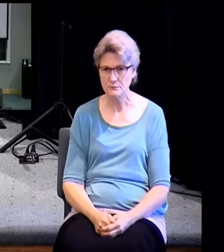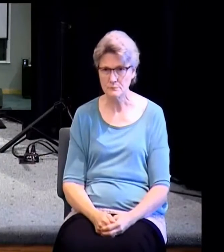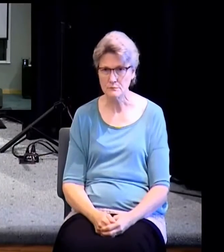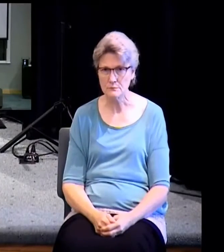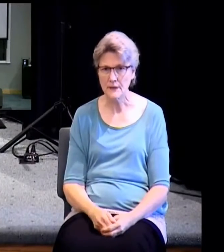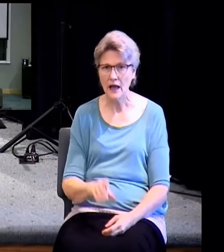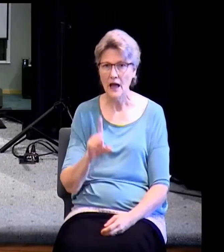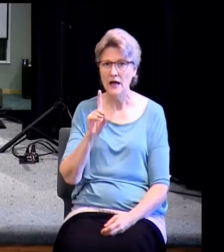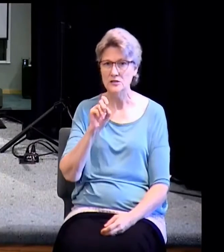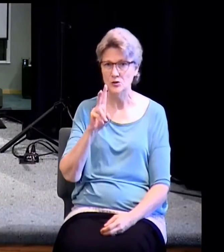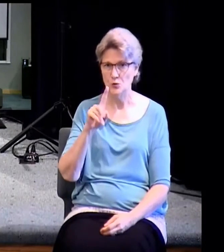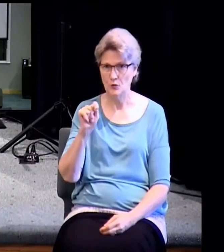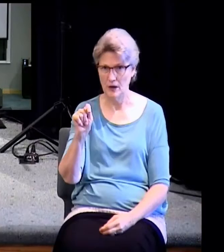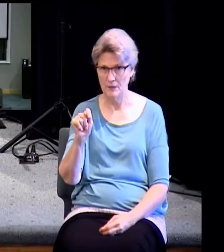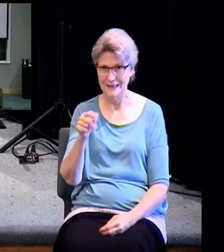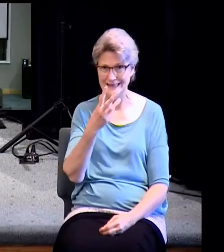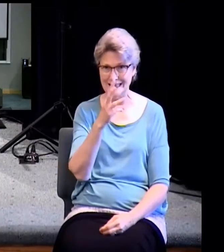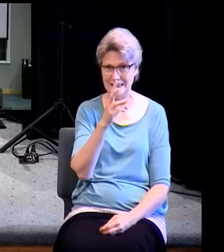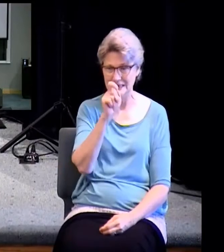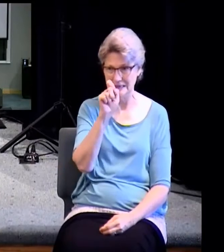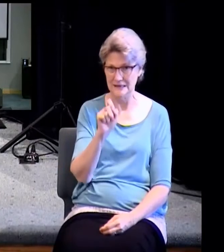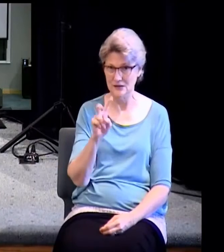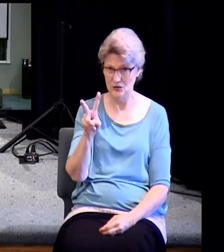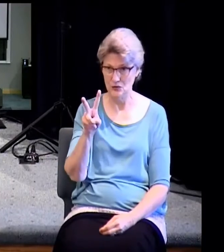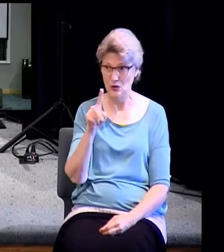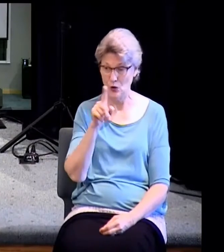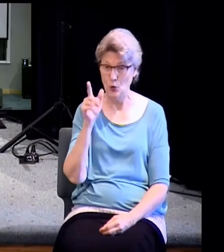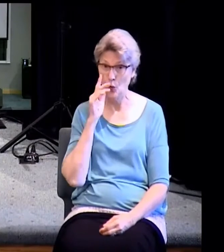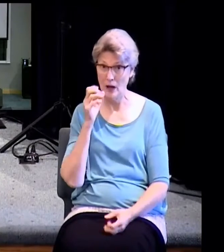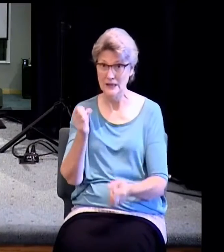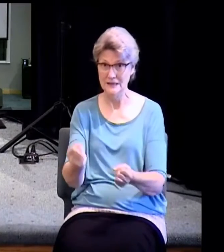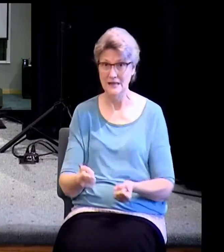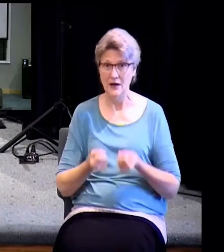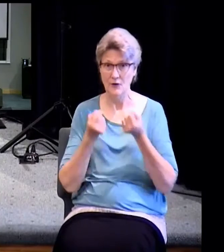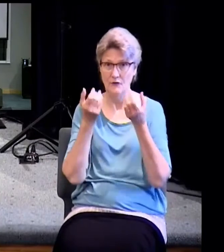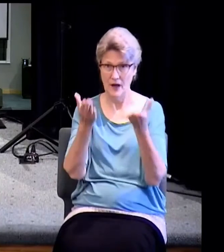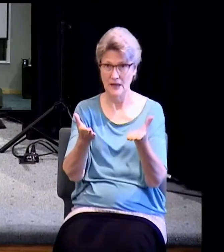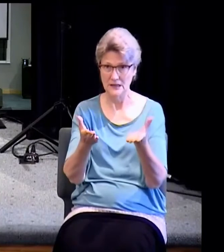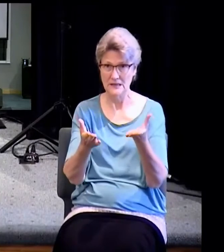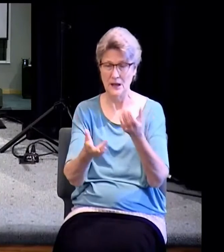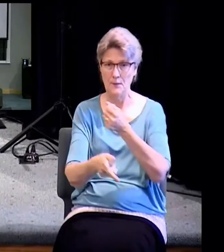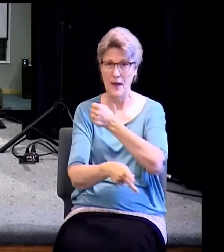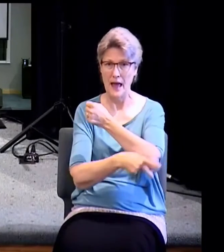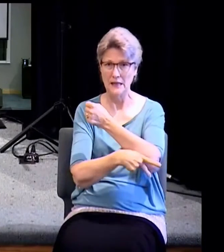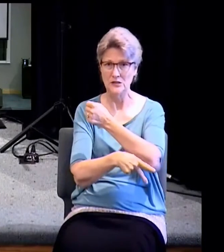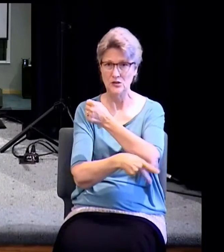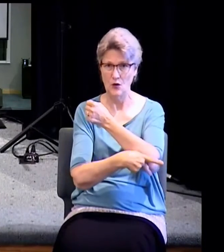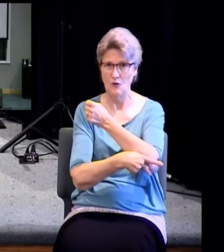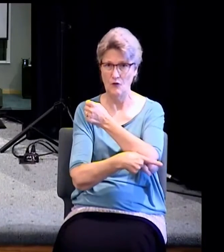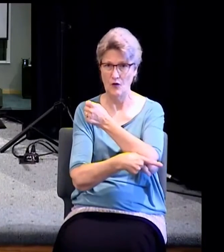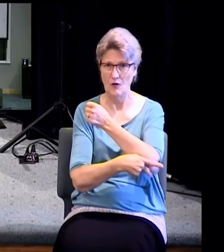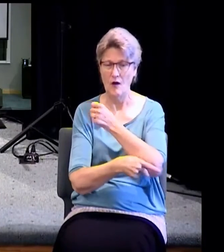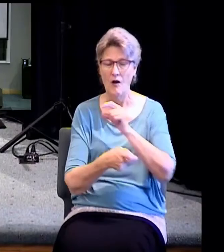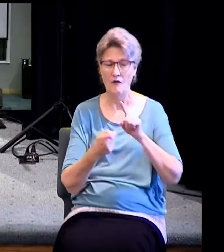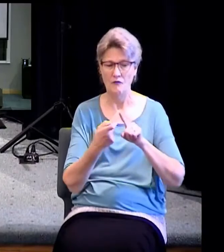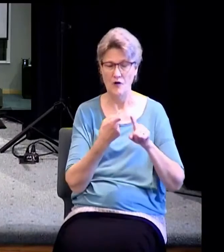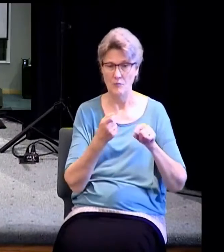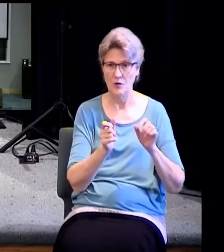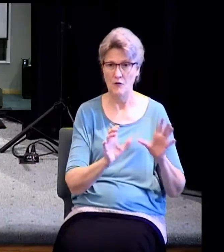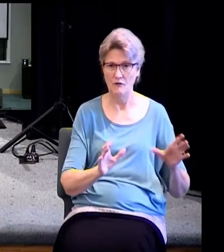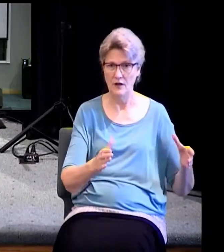Deuteronomy 16:2 says, "Thou shalt therefore sacrifice the Passover unto the Lord thy God of the flock and the